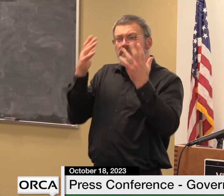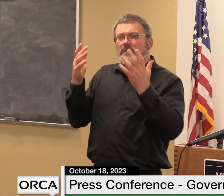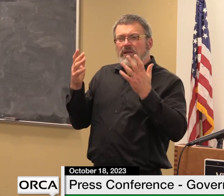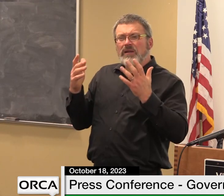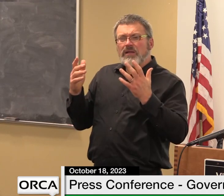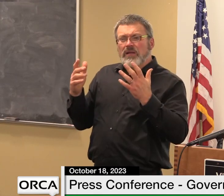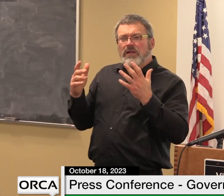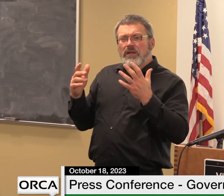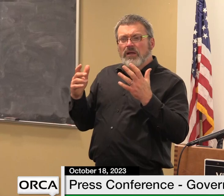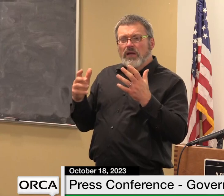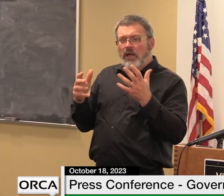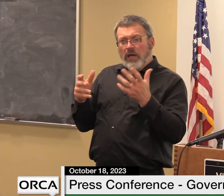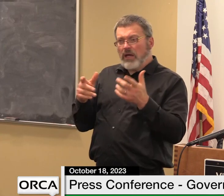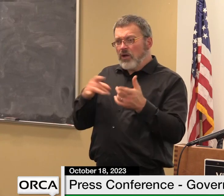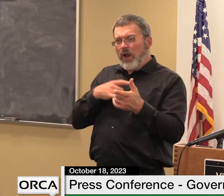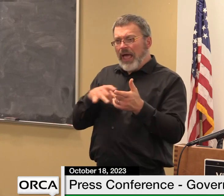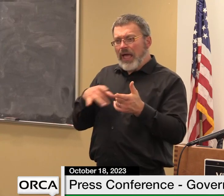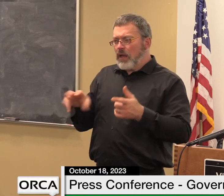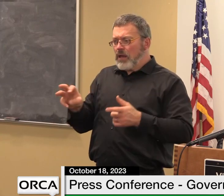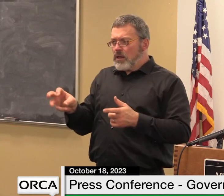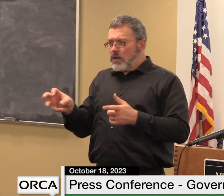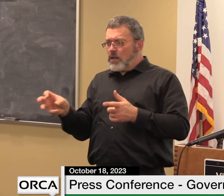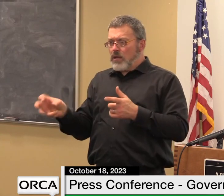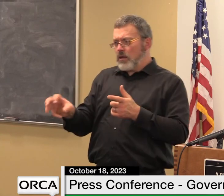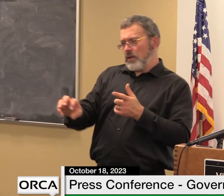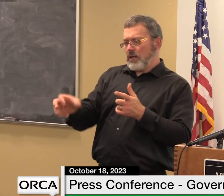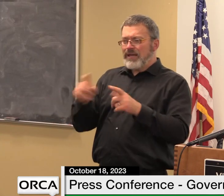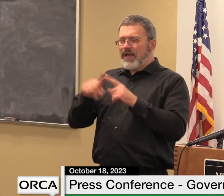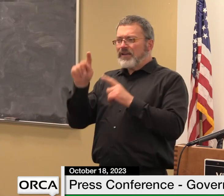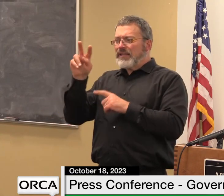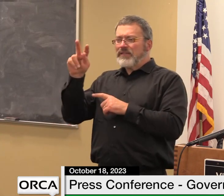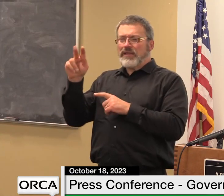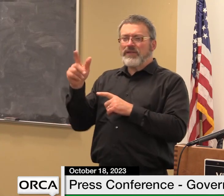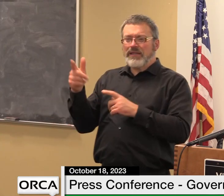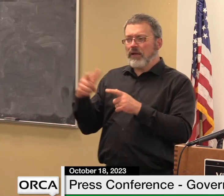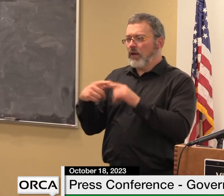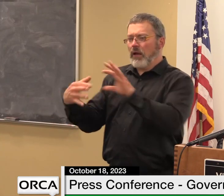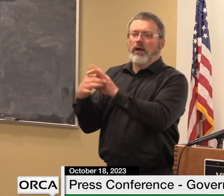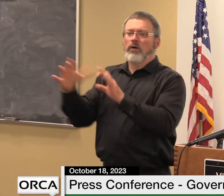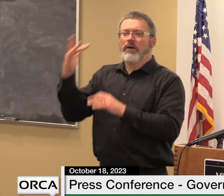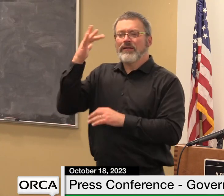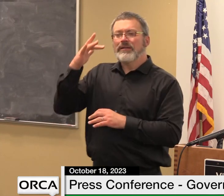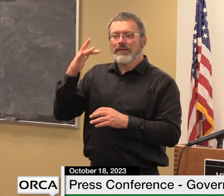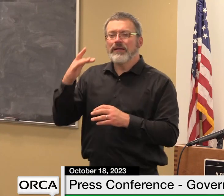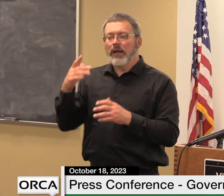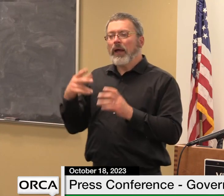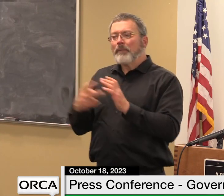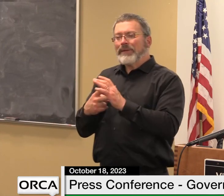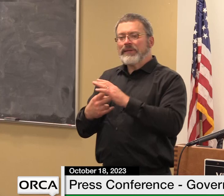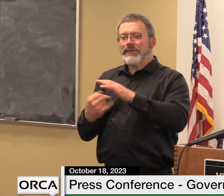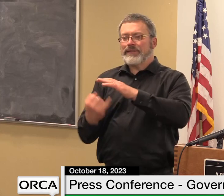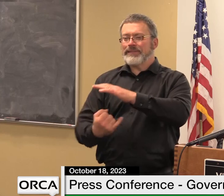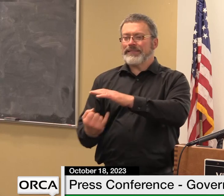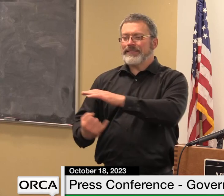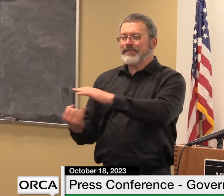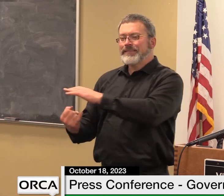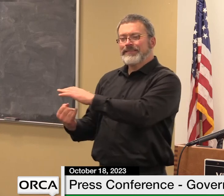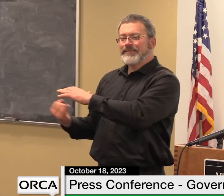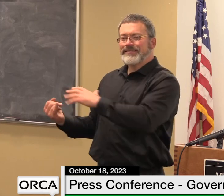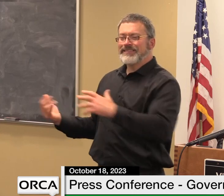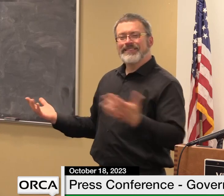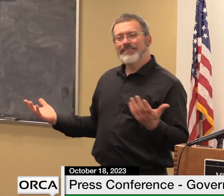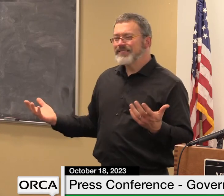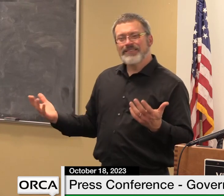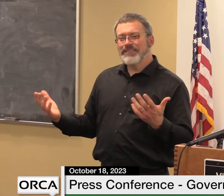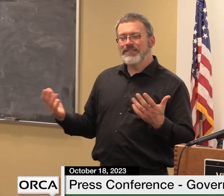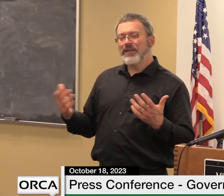it, right? So everyone keeps doing that, and then we get isolated. So we don't broaden our perspectives, listen